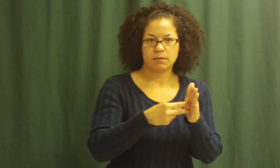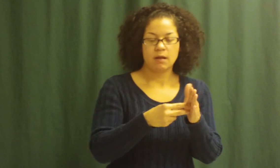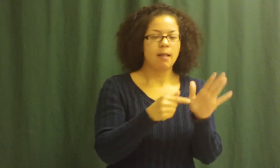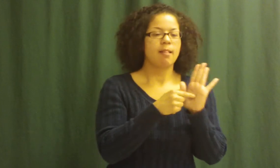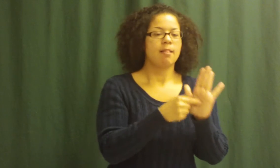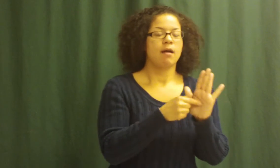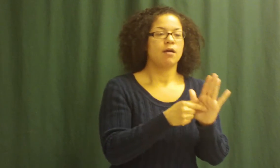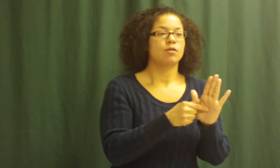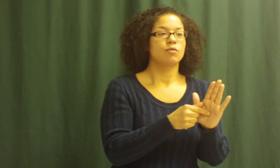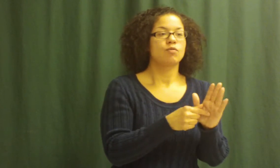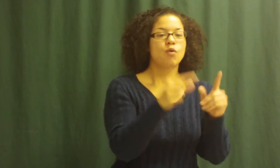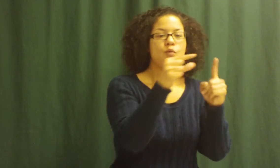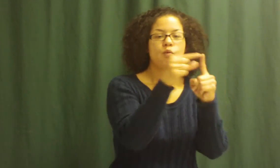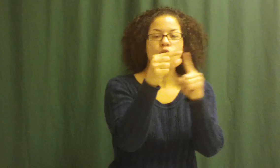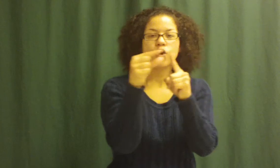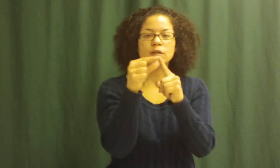pictures, and gestures.